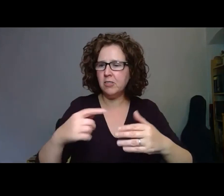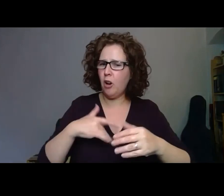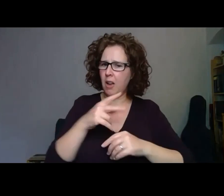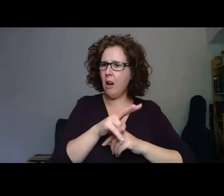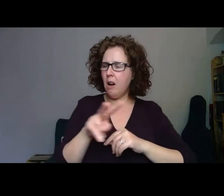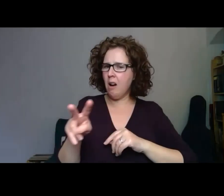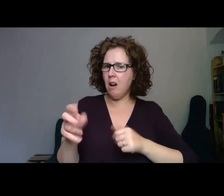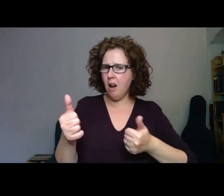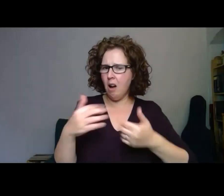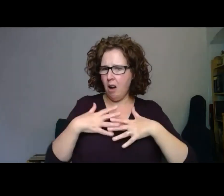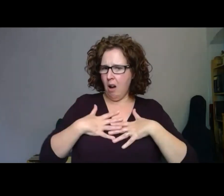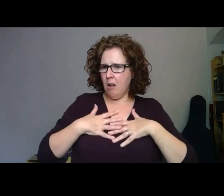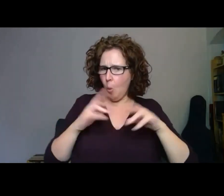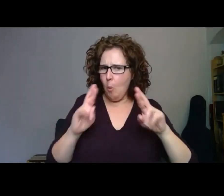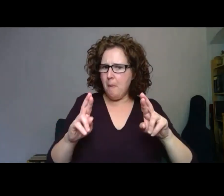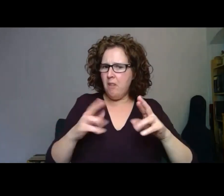and it's